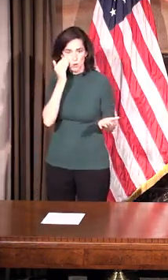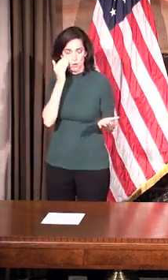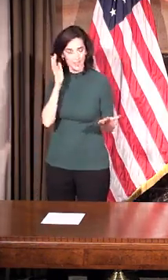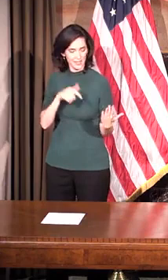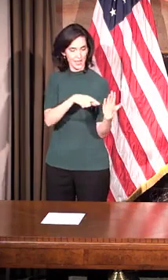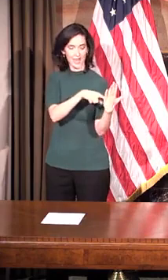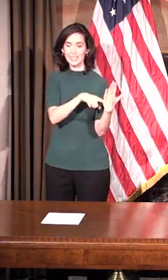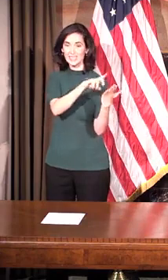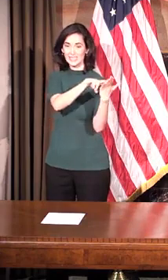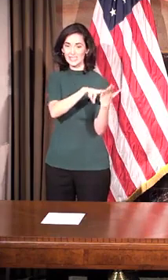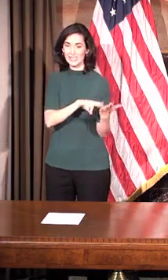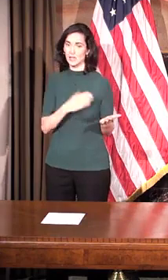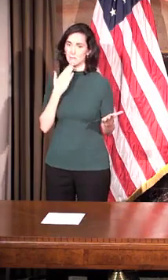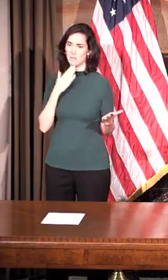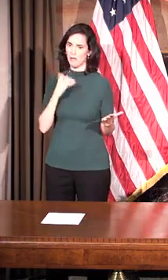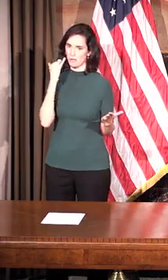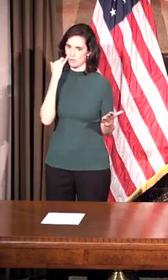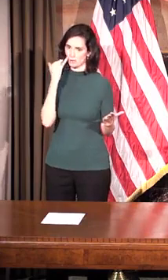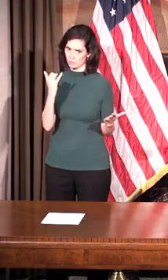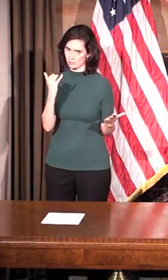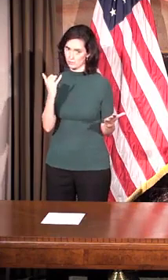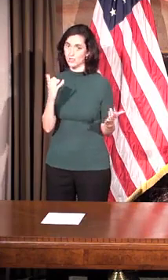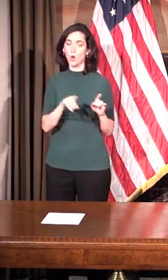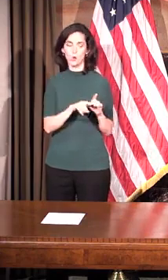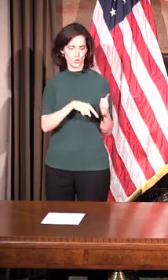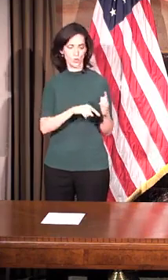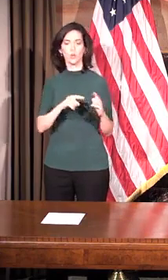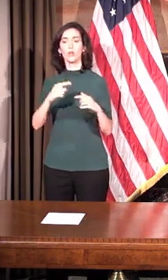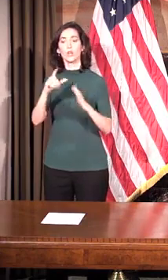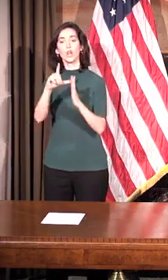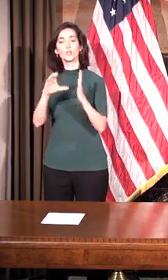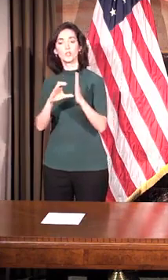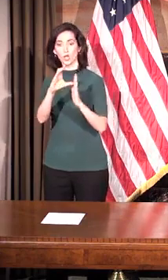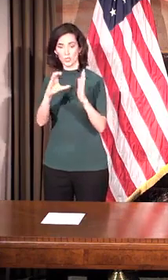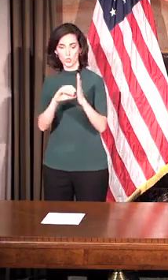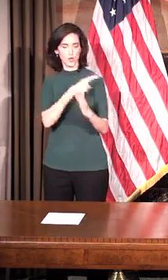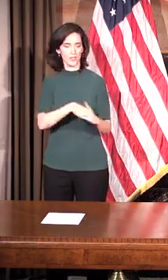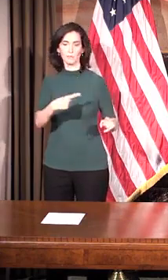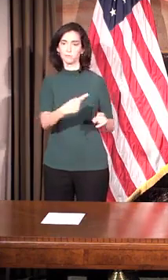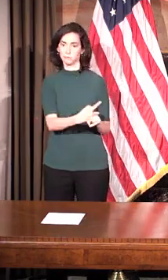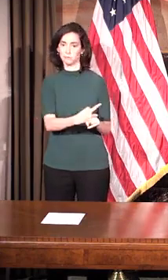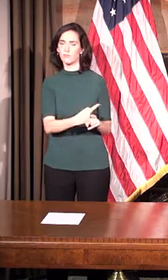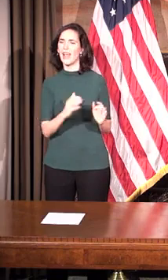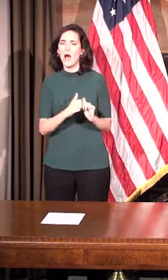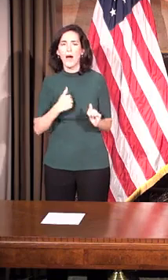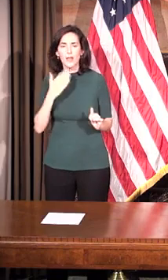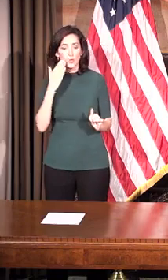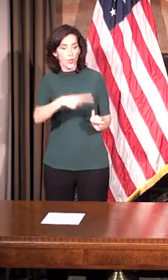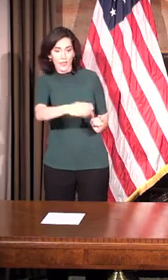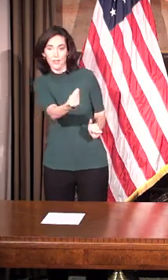is a bad idea and also that it's unconstitutional. And I know that because they told me.